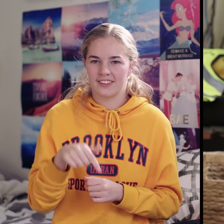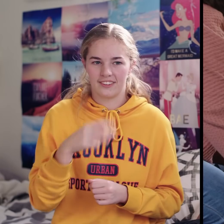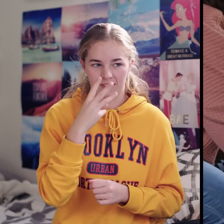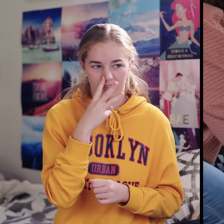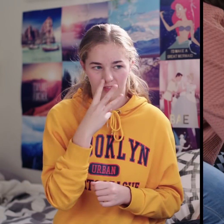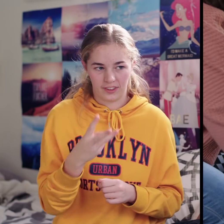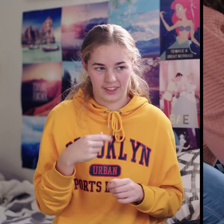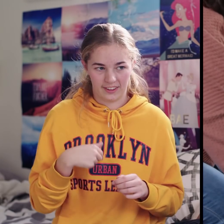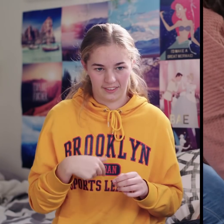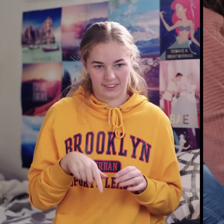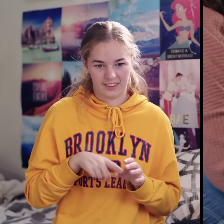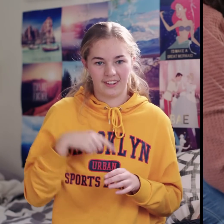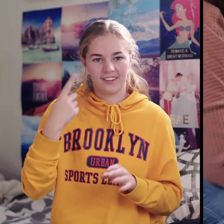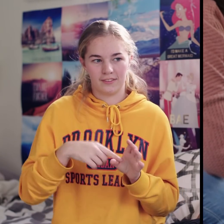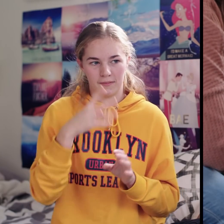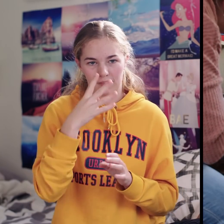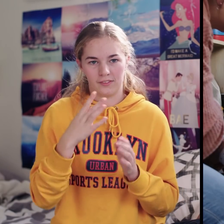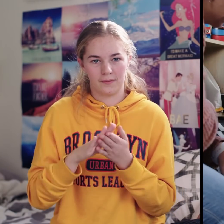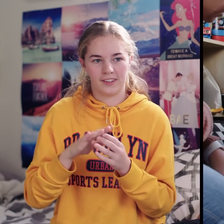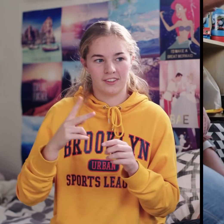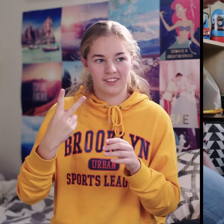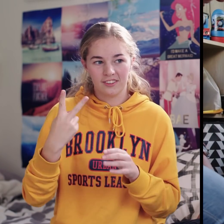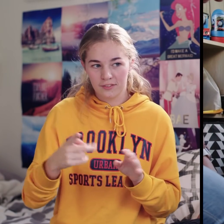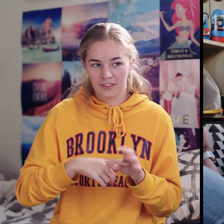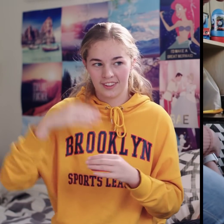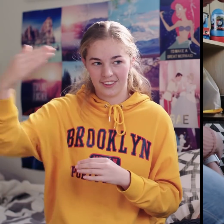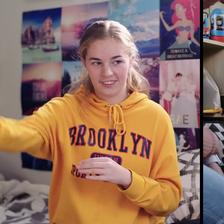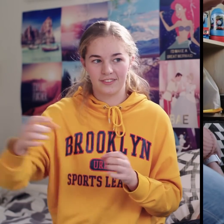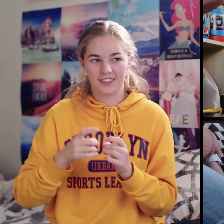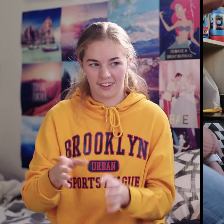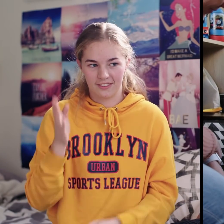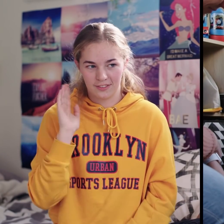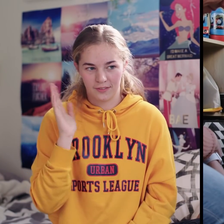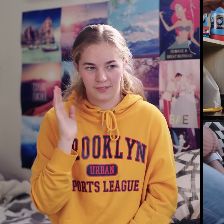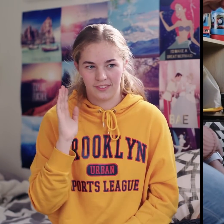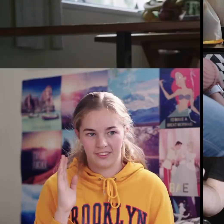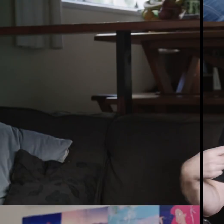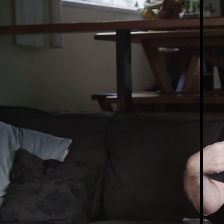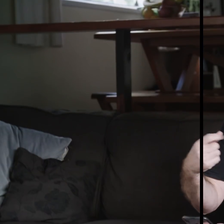Carter's 3, so next year he'll be 4, and then in 2 years he'll start school.